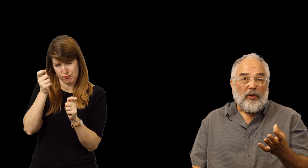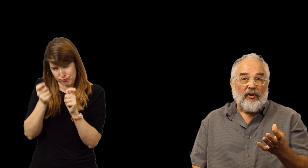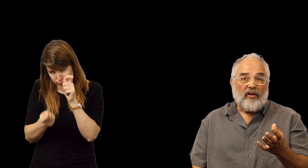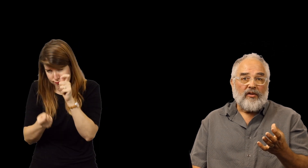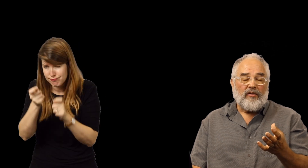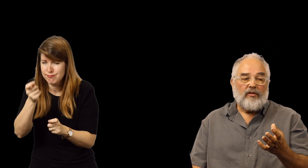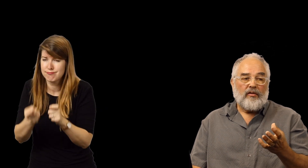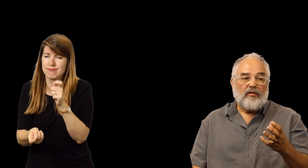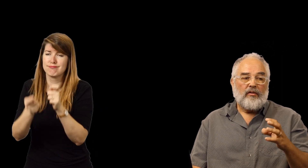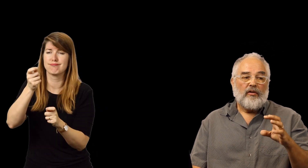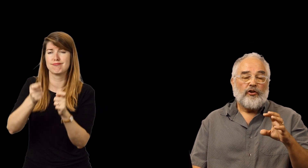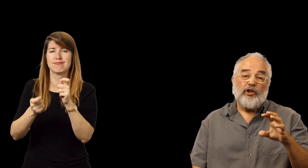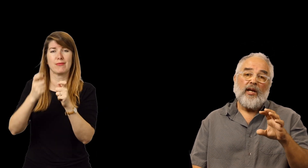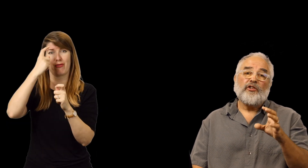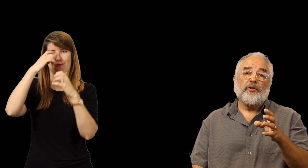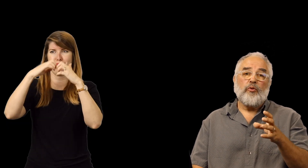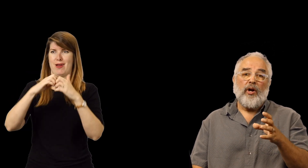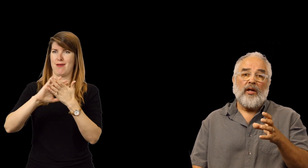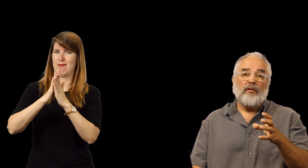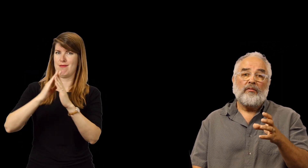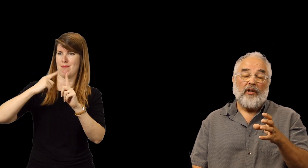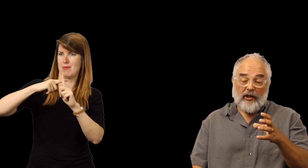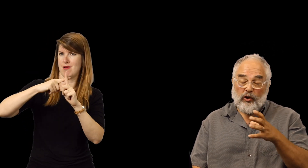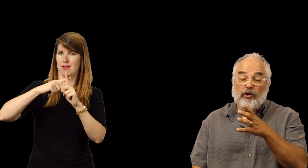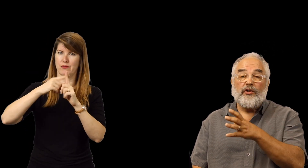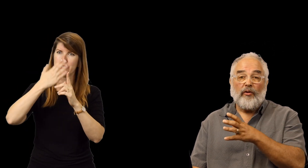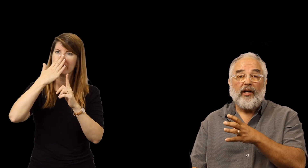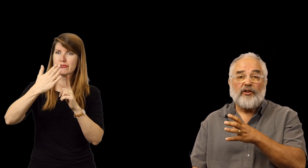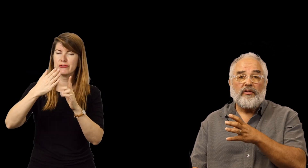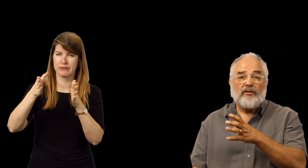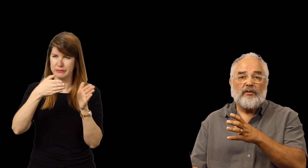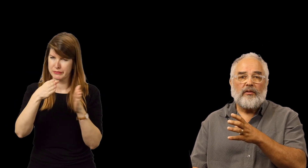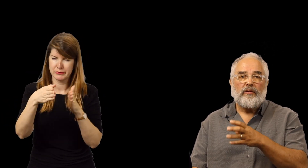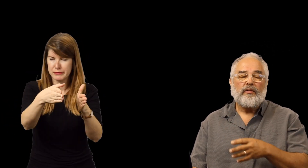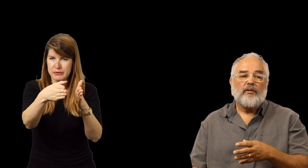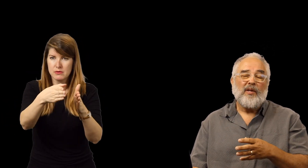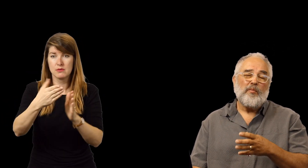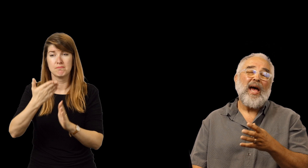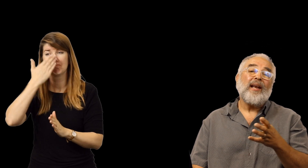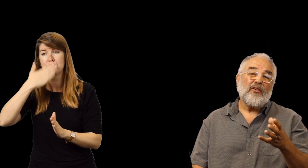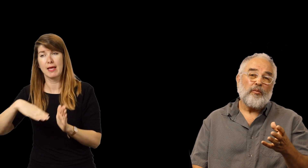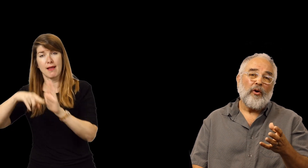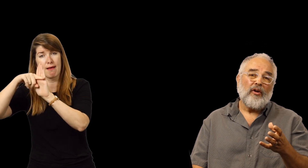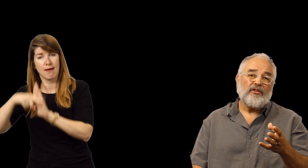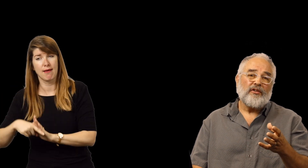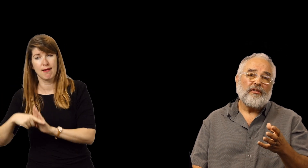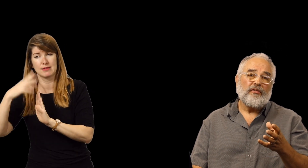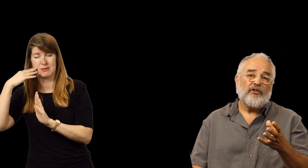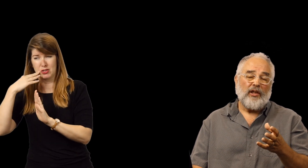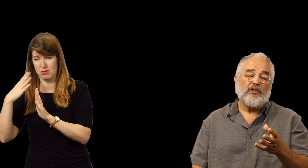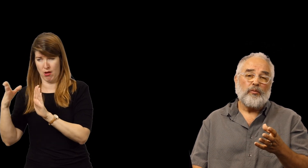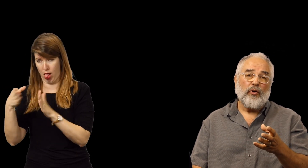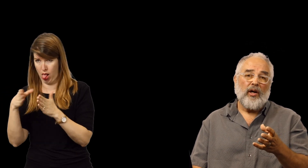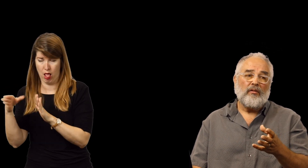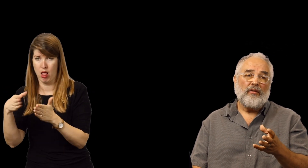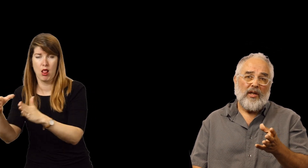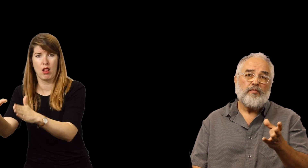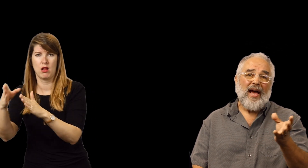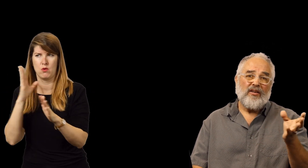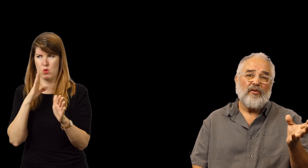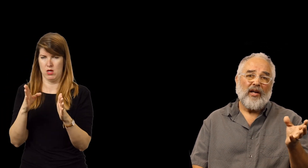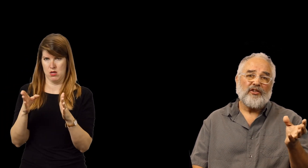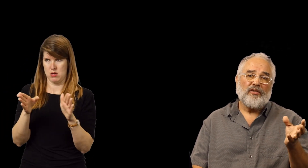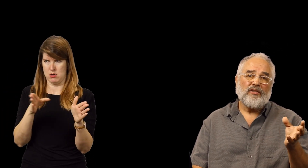Good experiences change the brain in good directions, and bad experiences change the brain